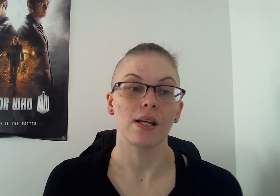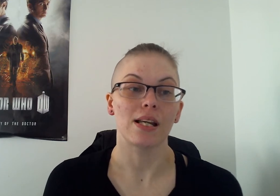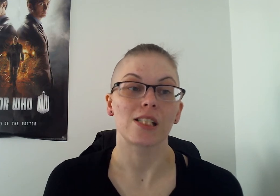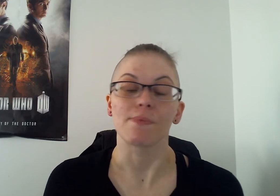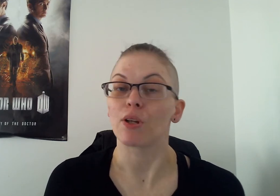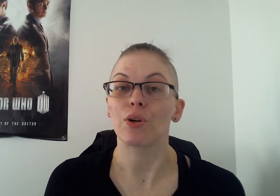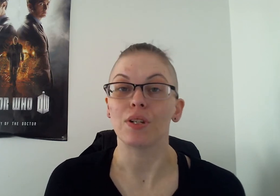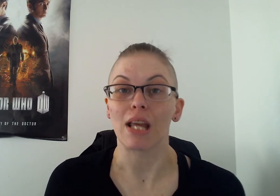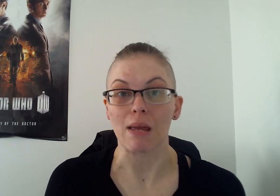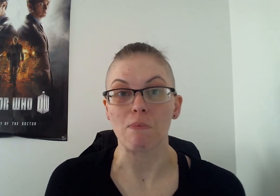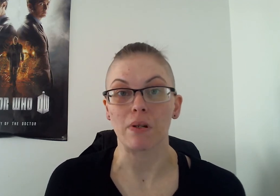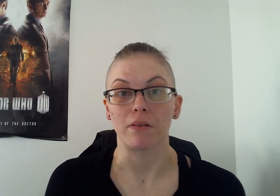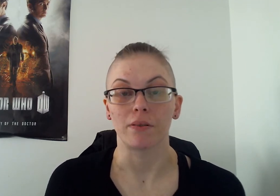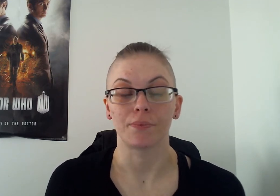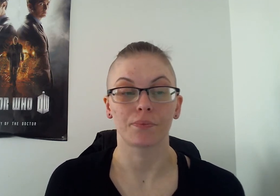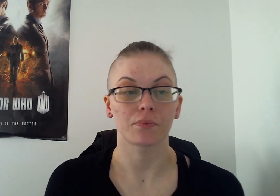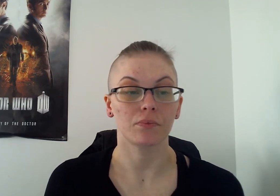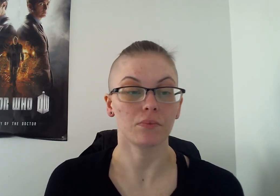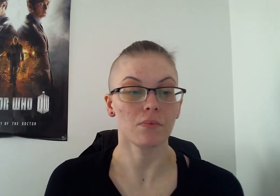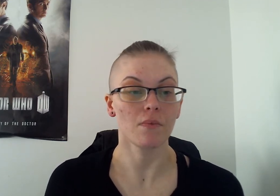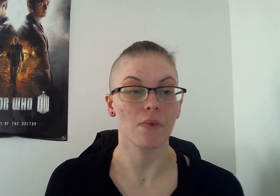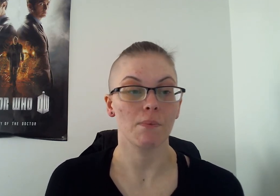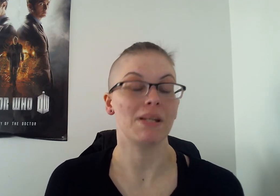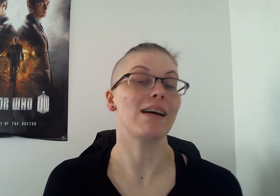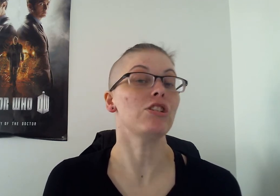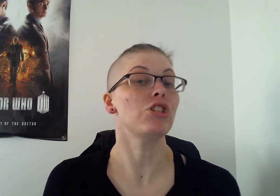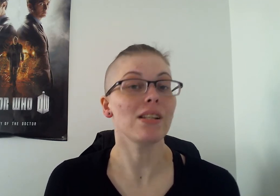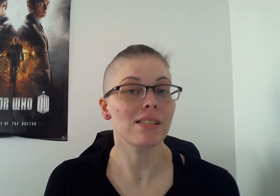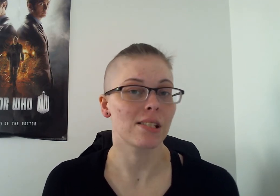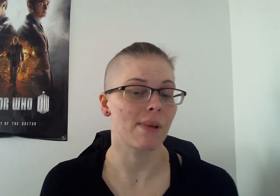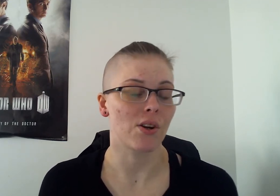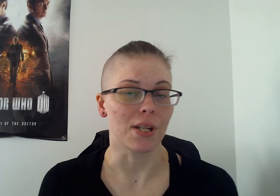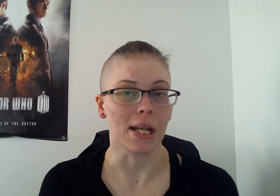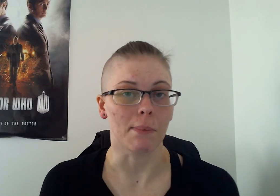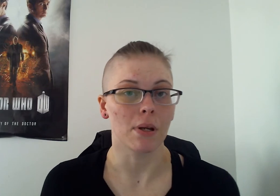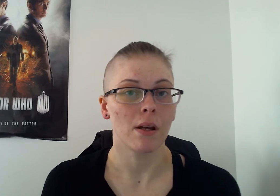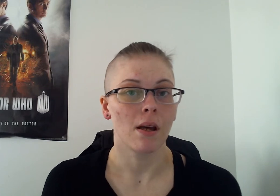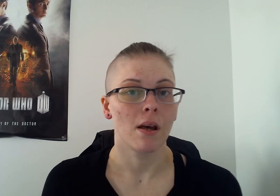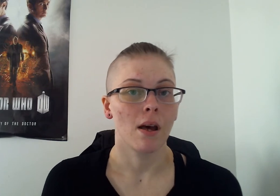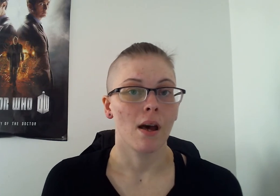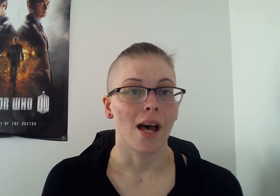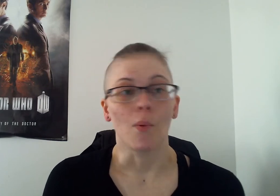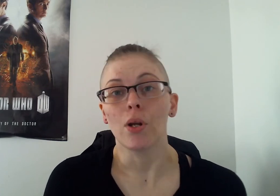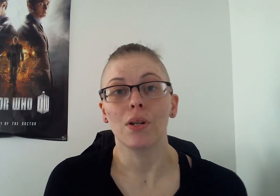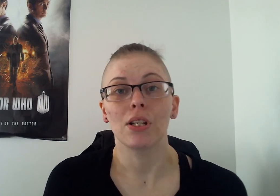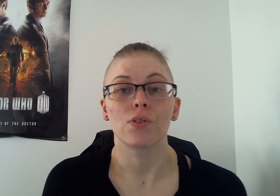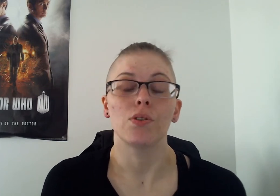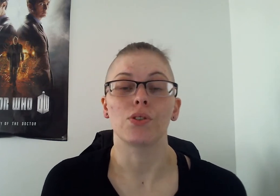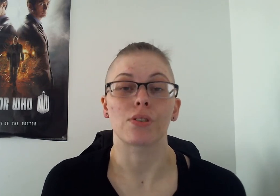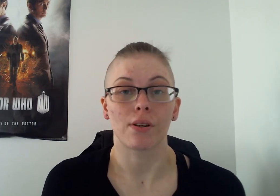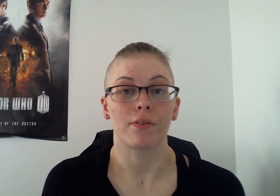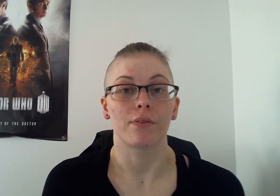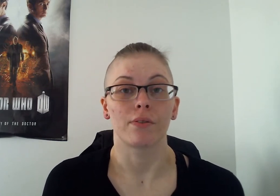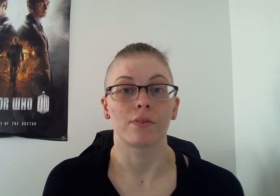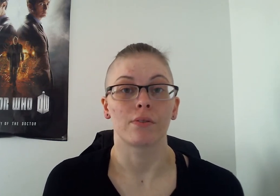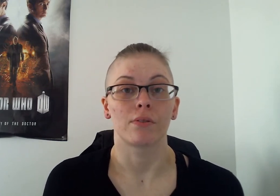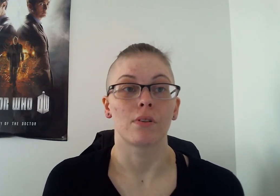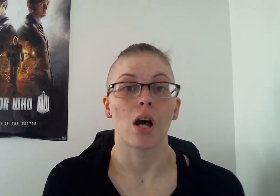is spell your name. But not just spell your name. I want you to introduce yourself all